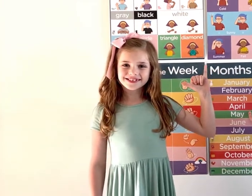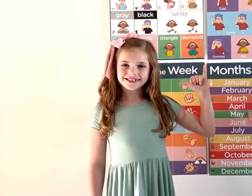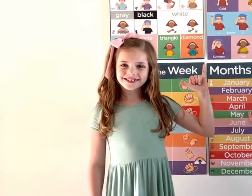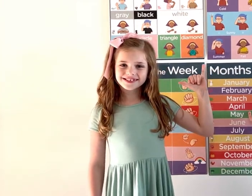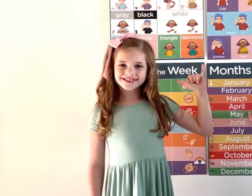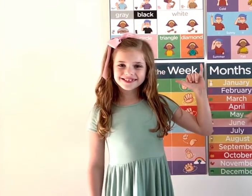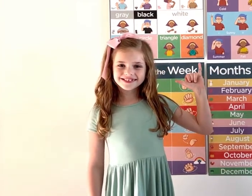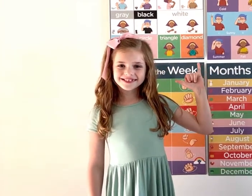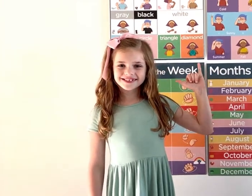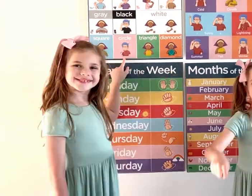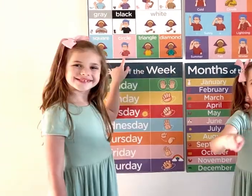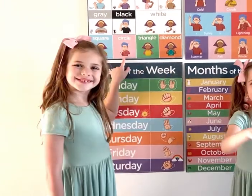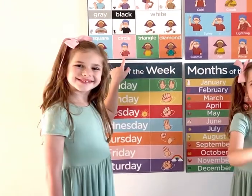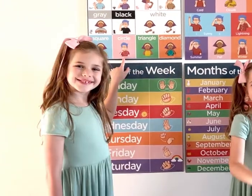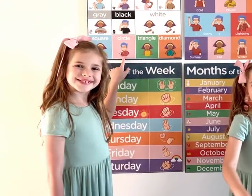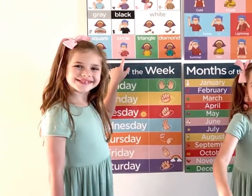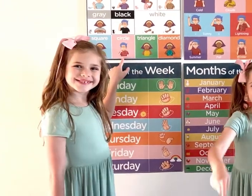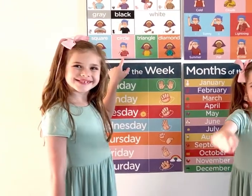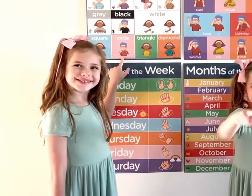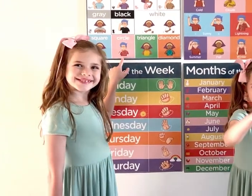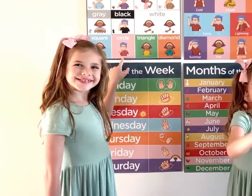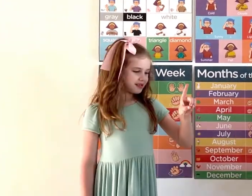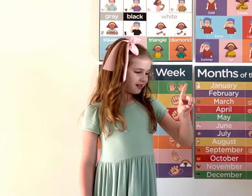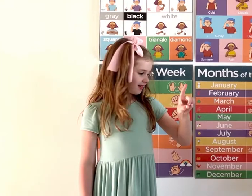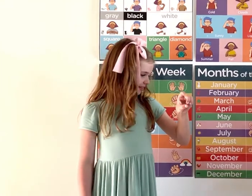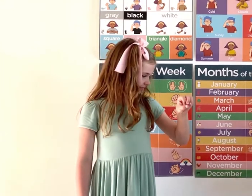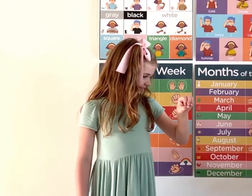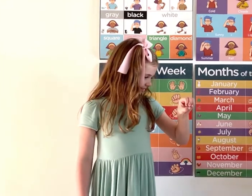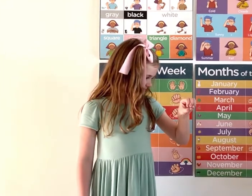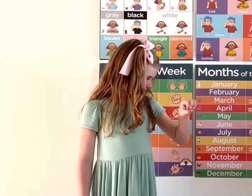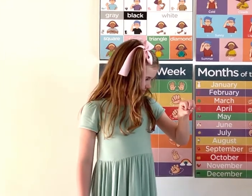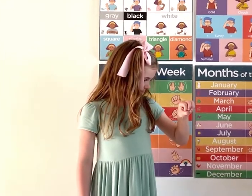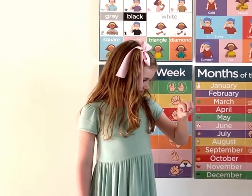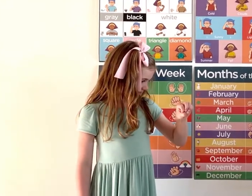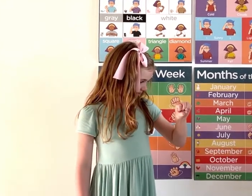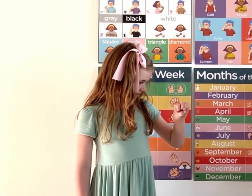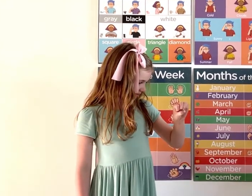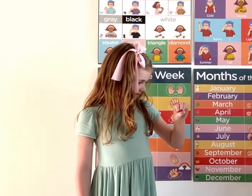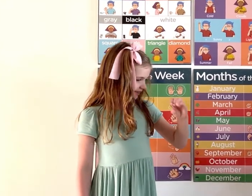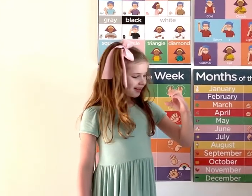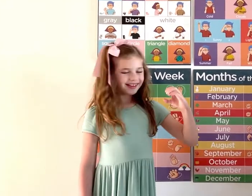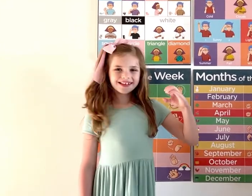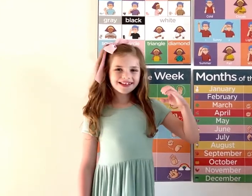preschoolers, babies, or any ASL beginner. Printed on sturdy paper and ready for your classroom.